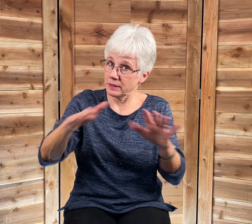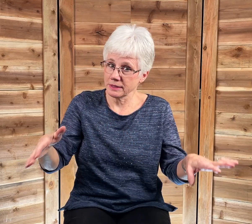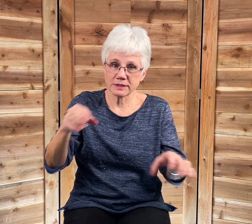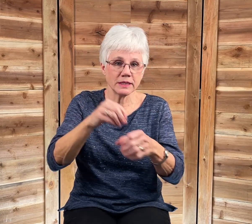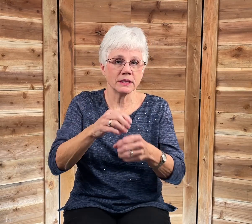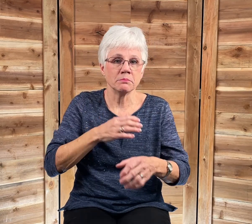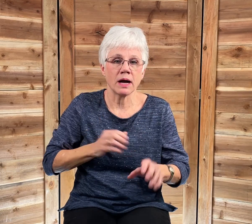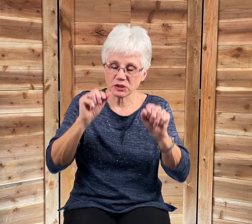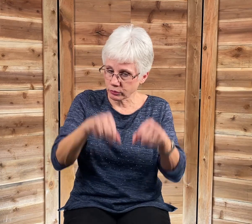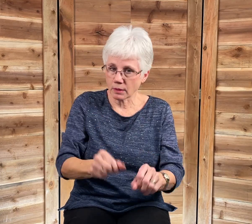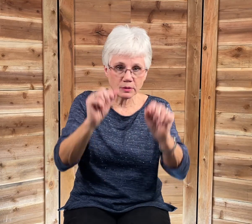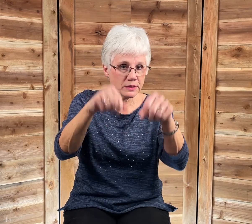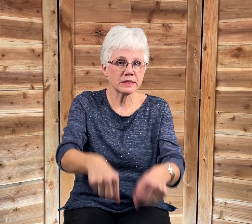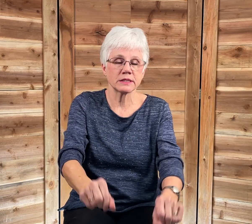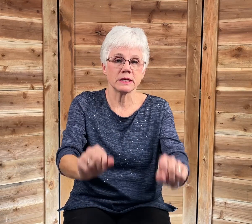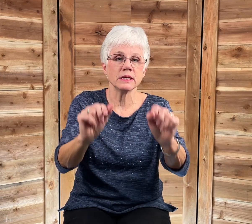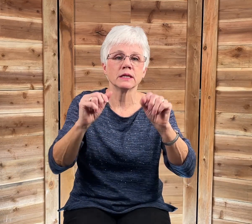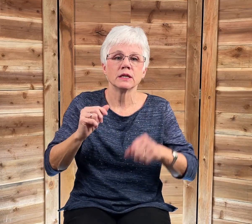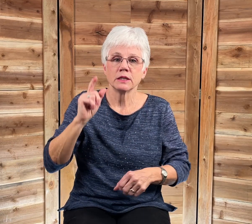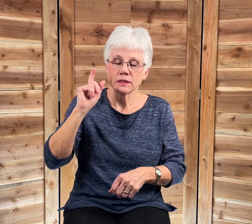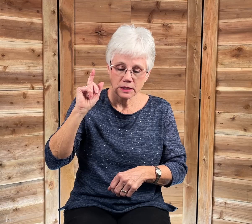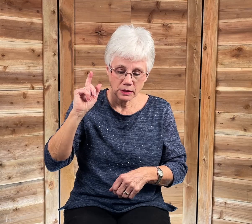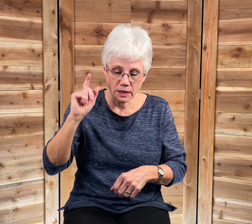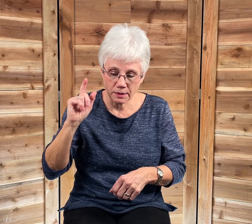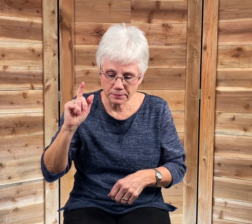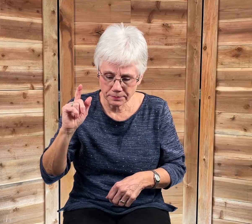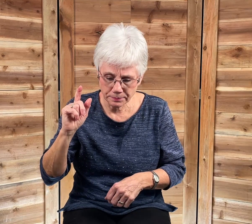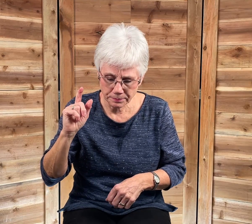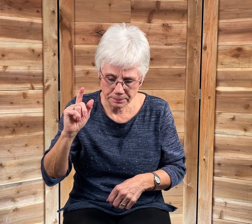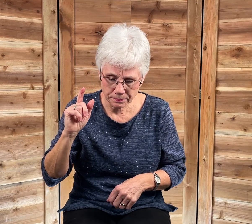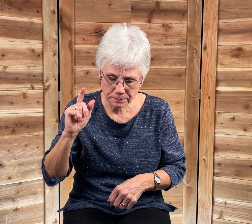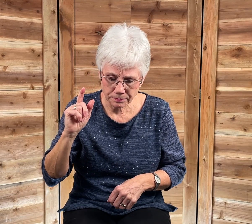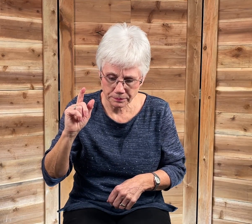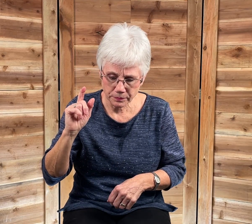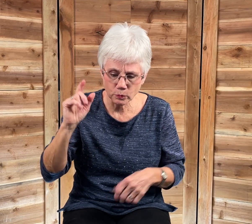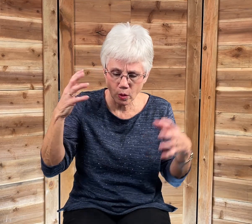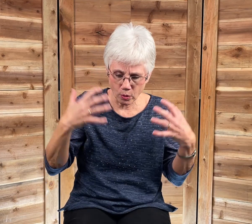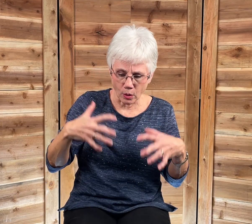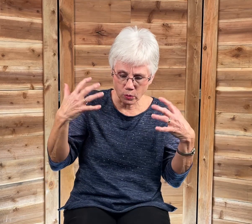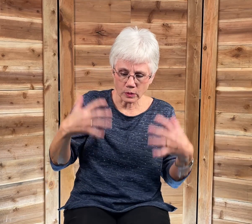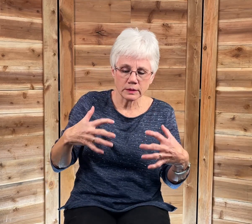are the peace in my troubled sea. You